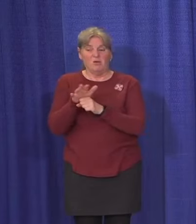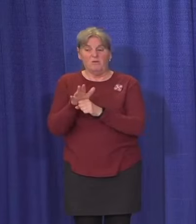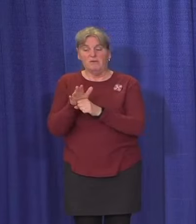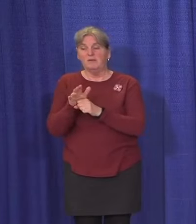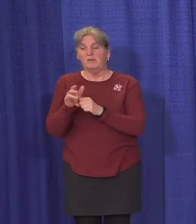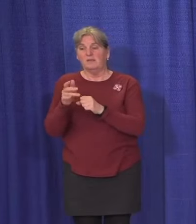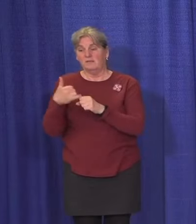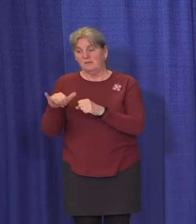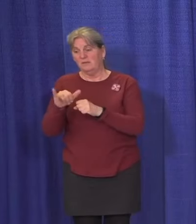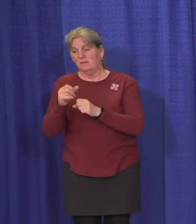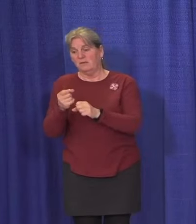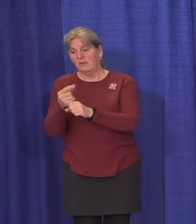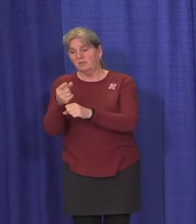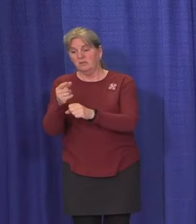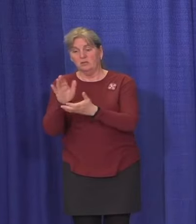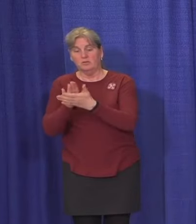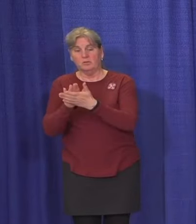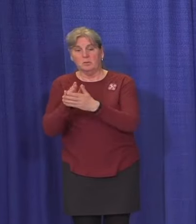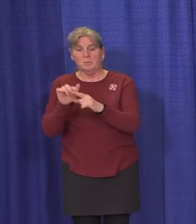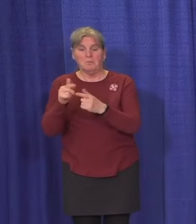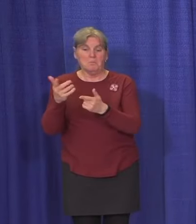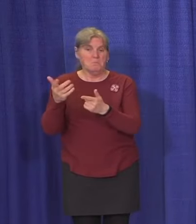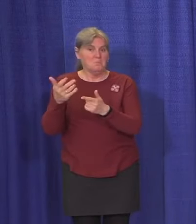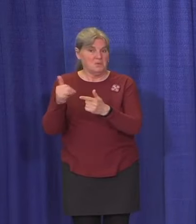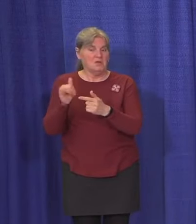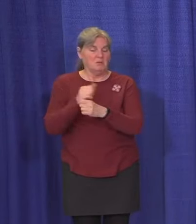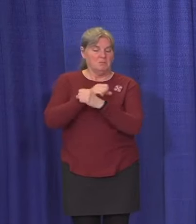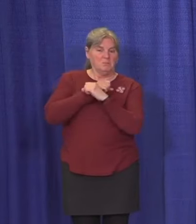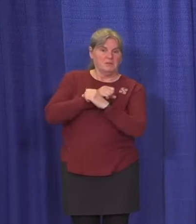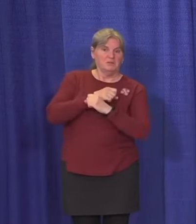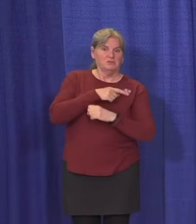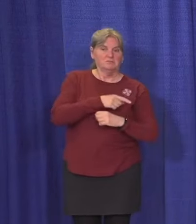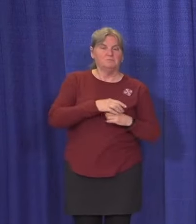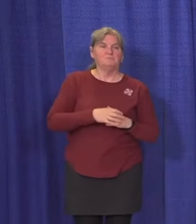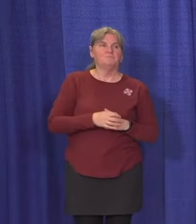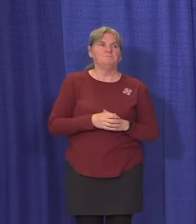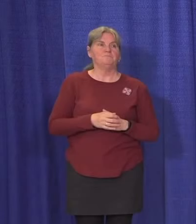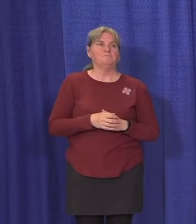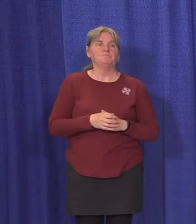Thank you, Hanley. On va maintenant passer au Vincent, Radio-Canada.